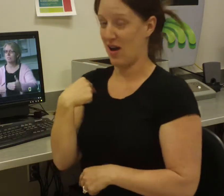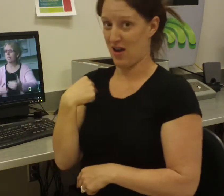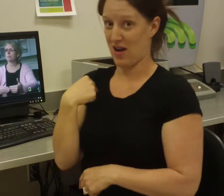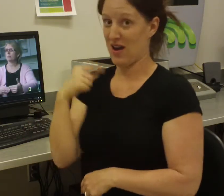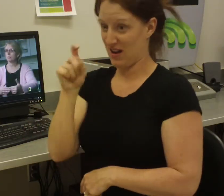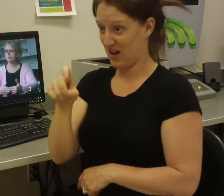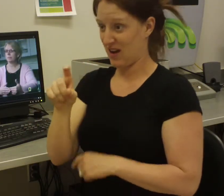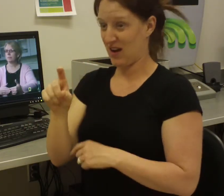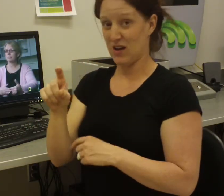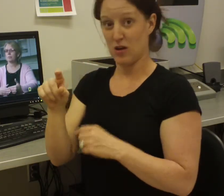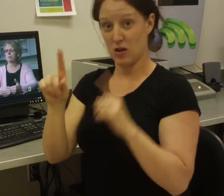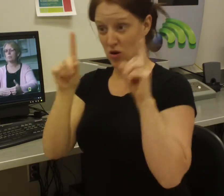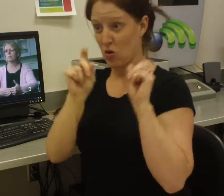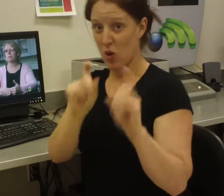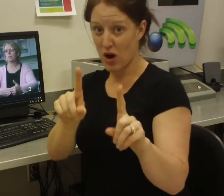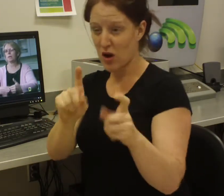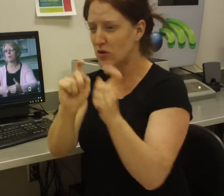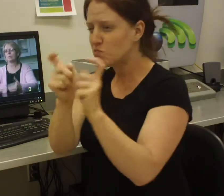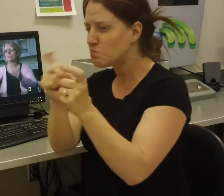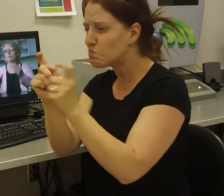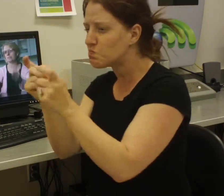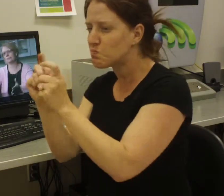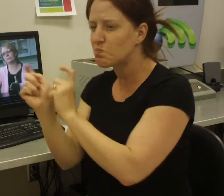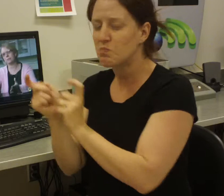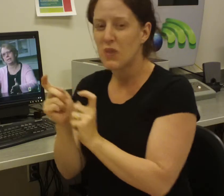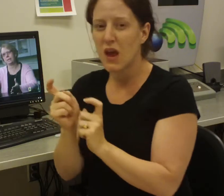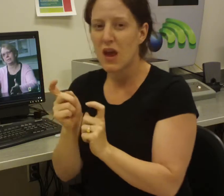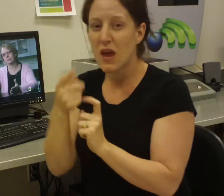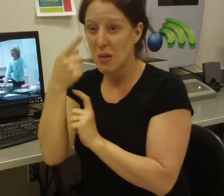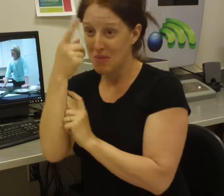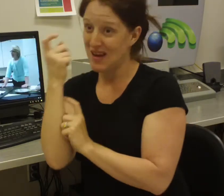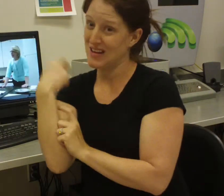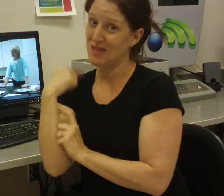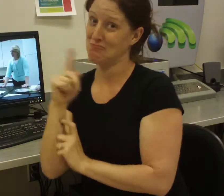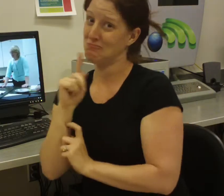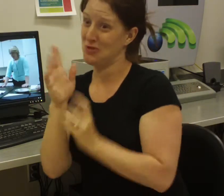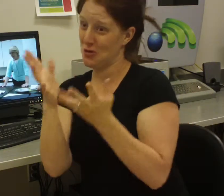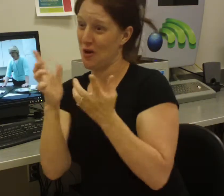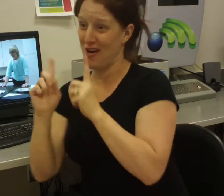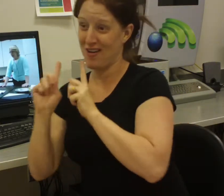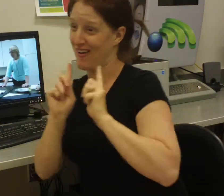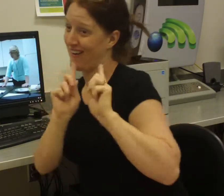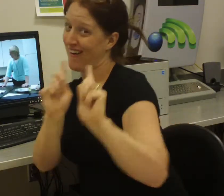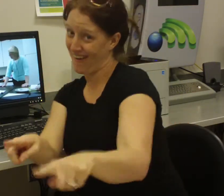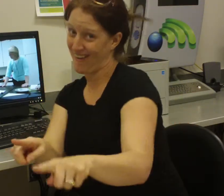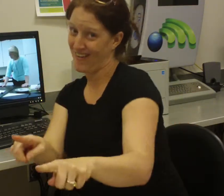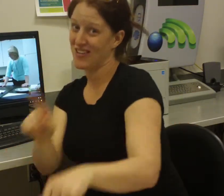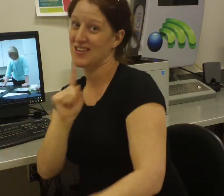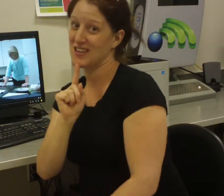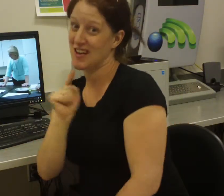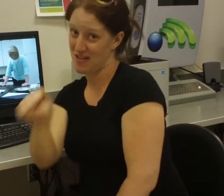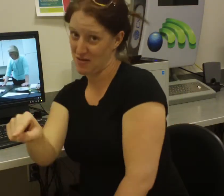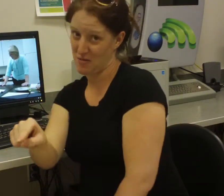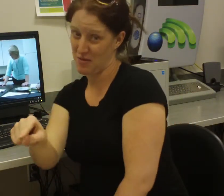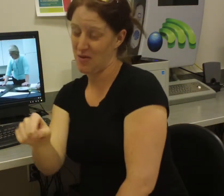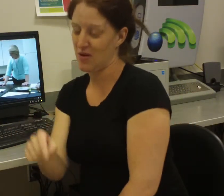challenge for me, because at one point I wanted to just give them the answer. What other impact does the ocean have on your life, though?